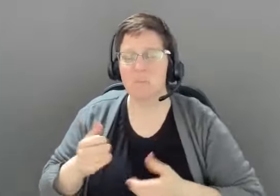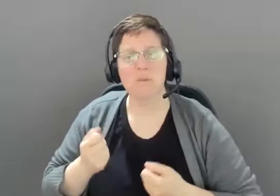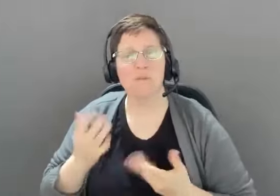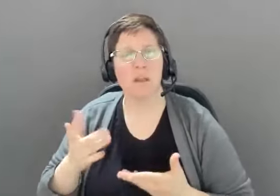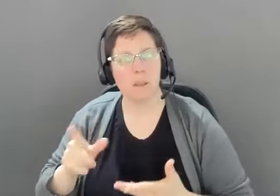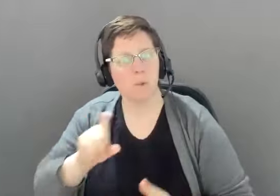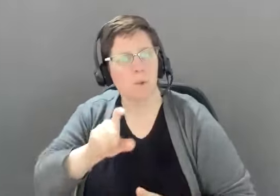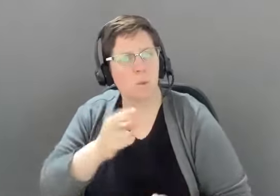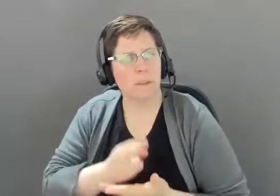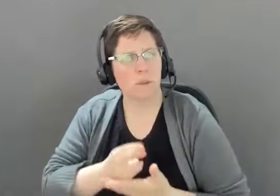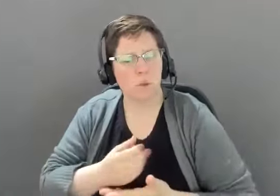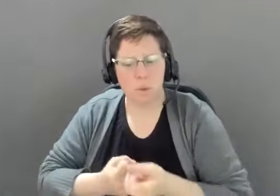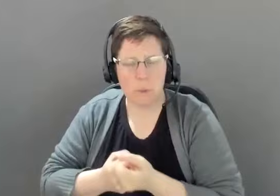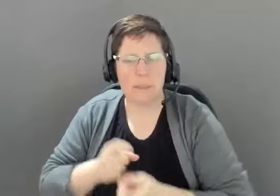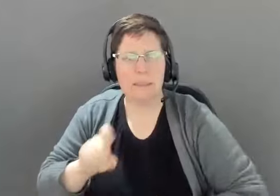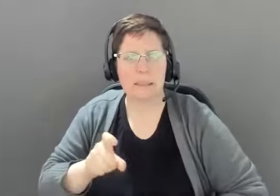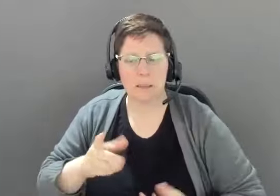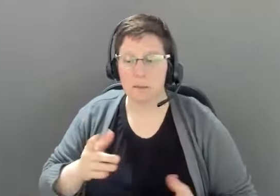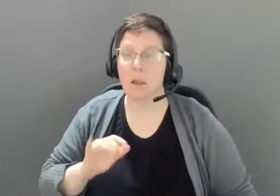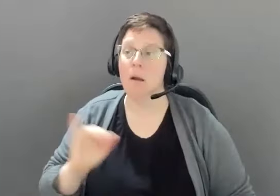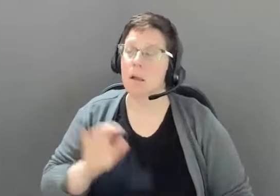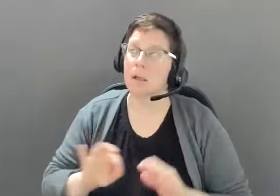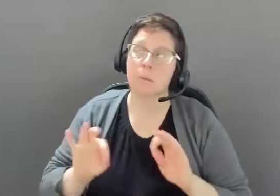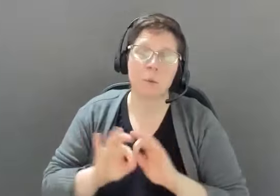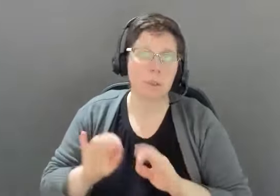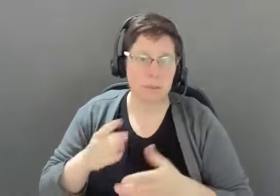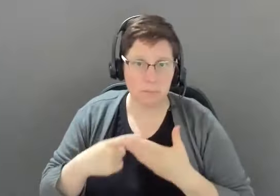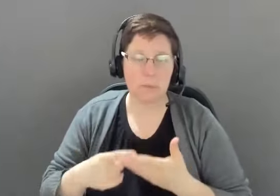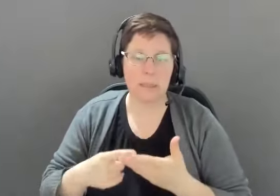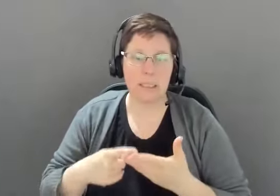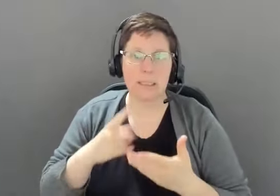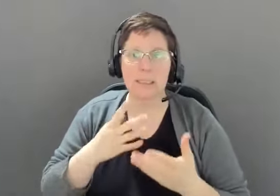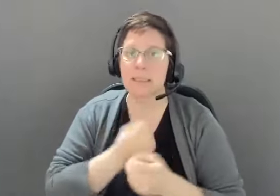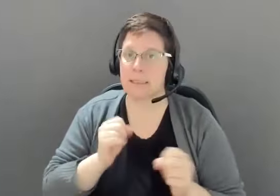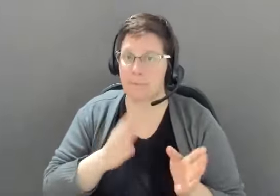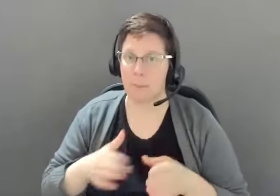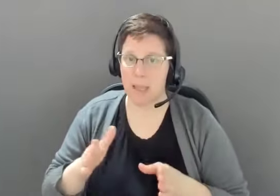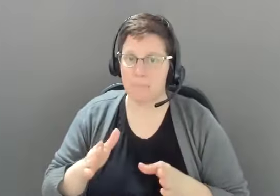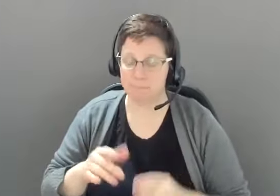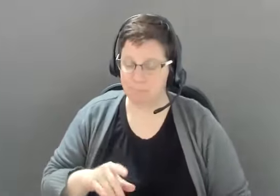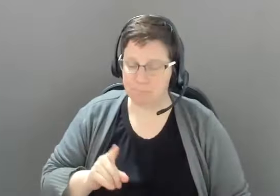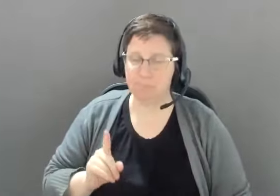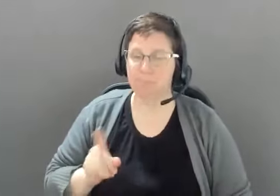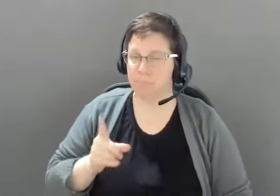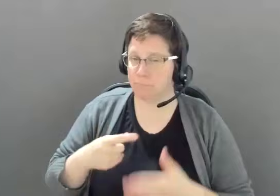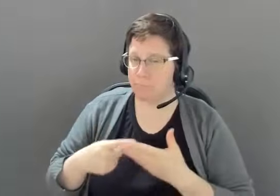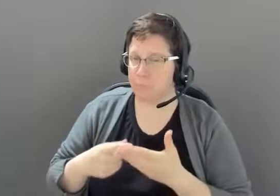And so importantly is to discuss safety planning. So when working with a survivor lifting a publication ban law, ensuring